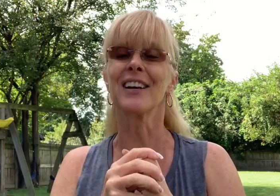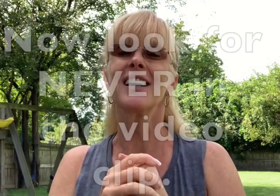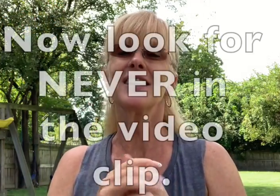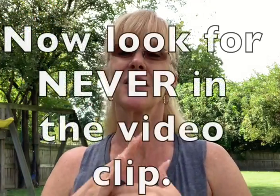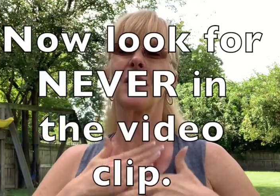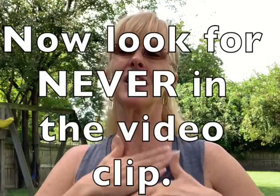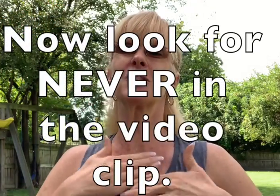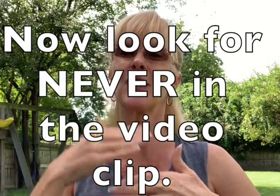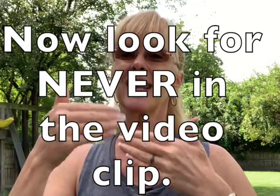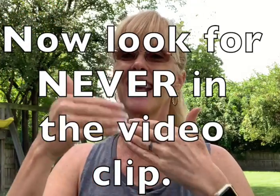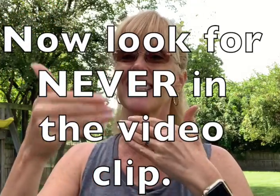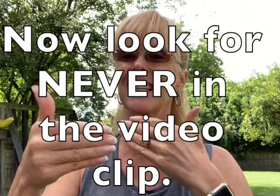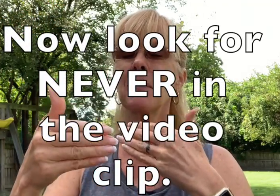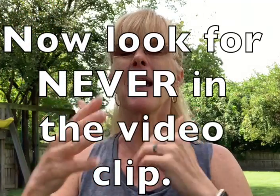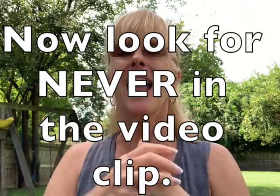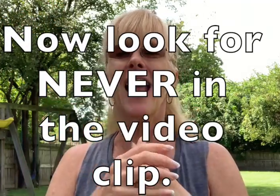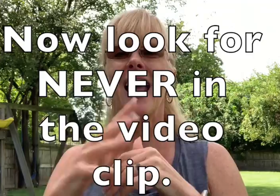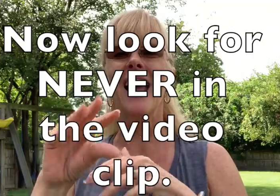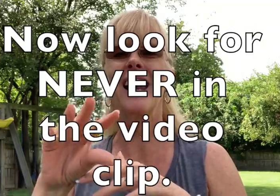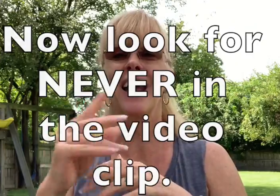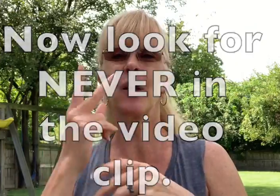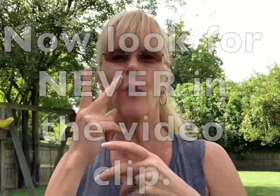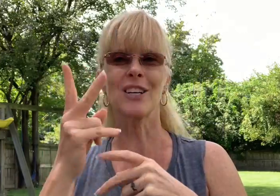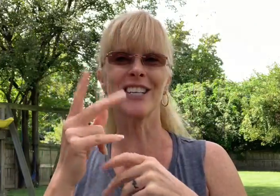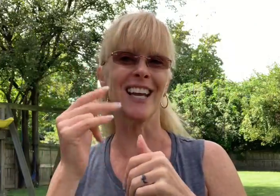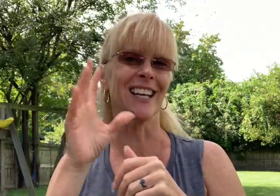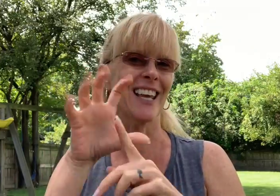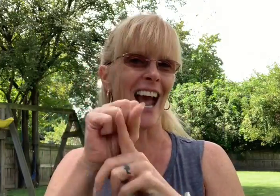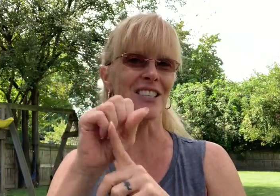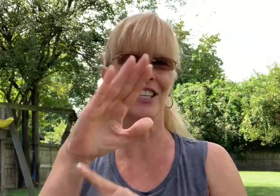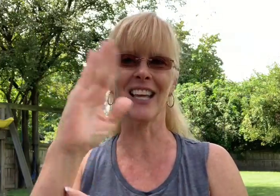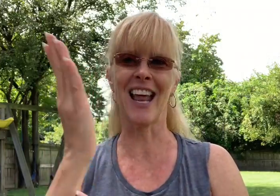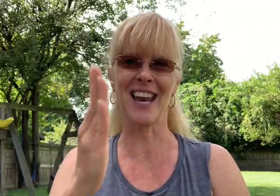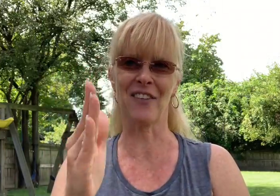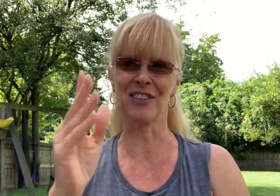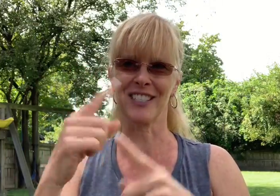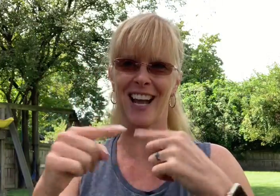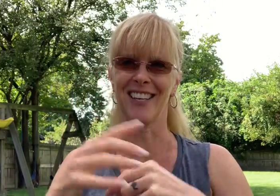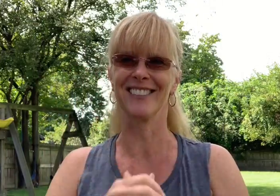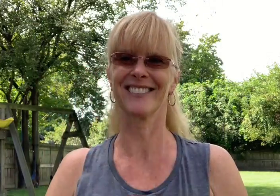So enjoy the next clip and watch it and catch the never sign.